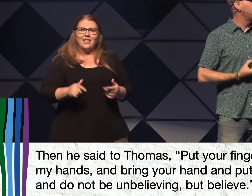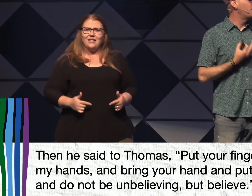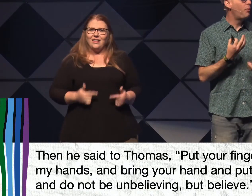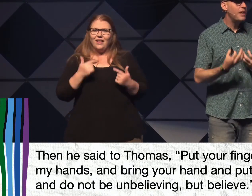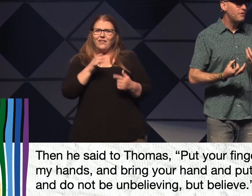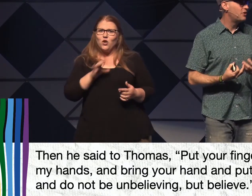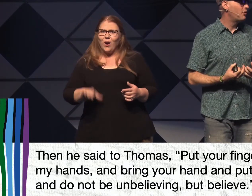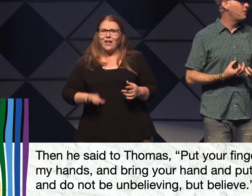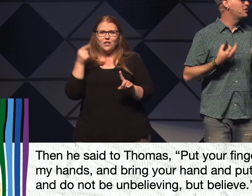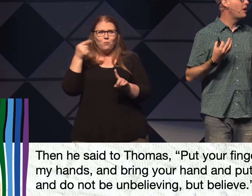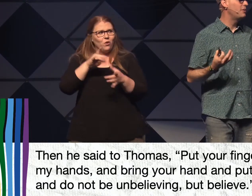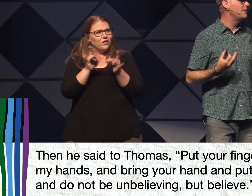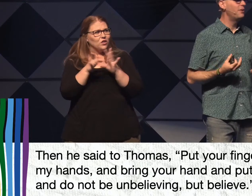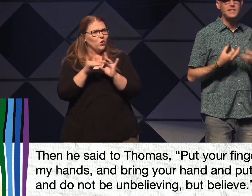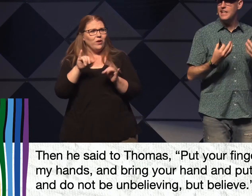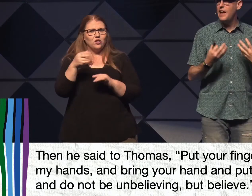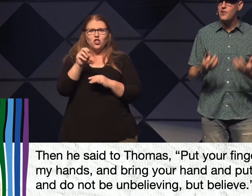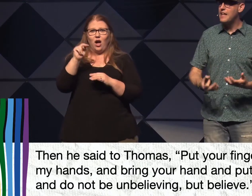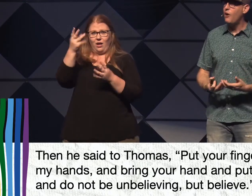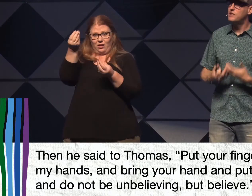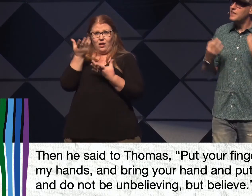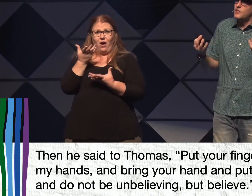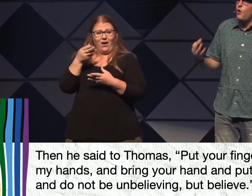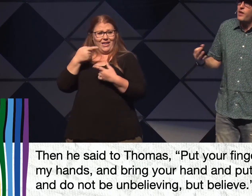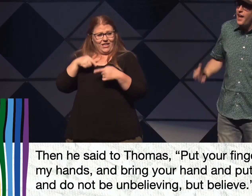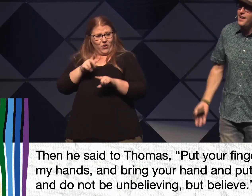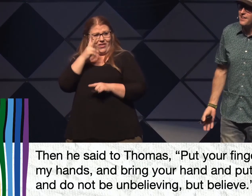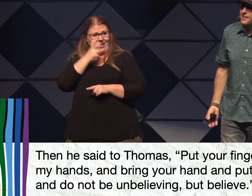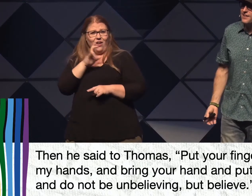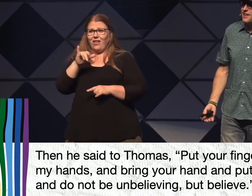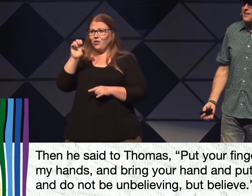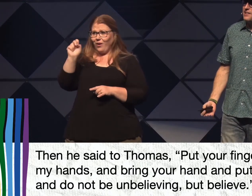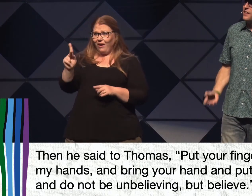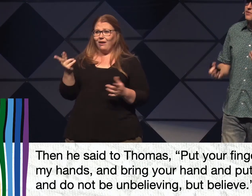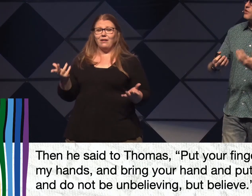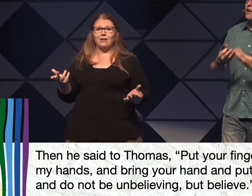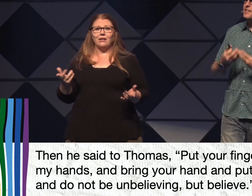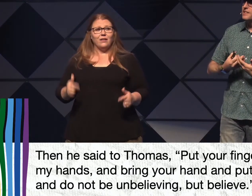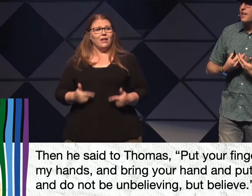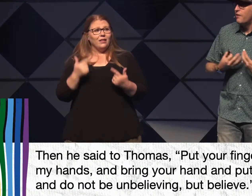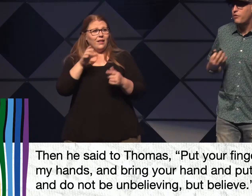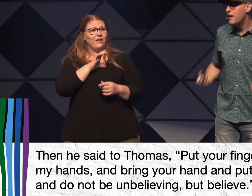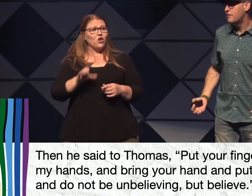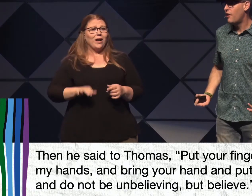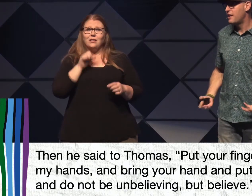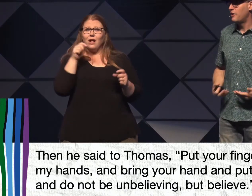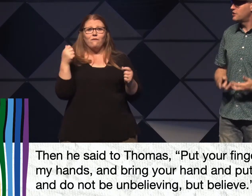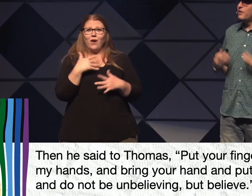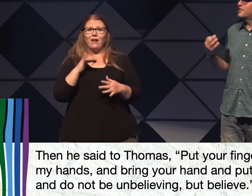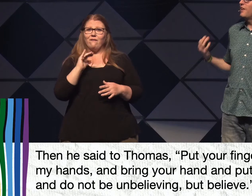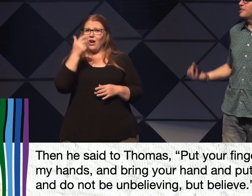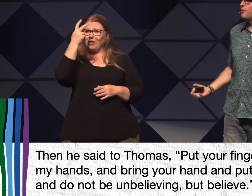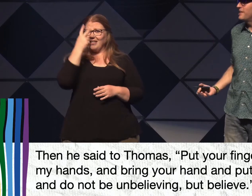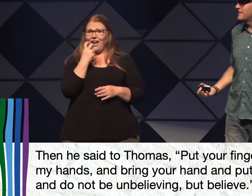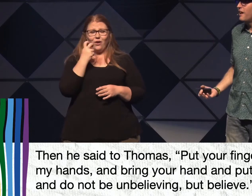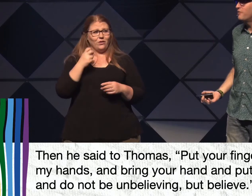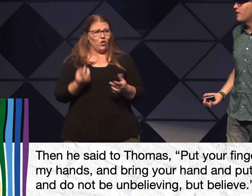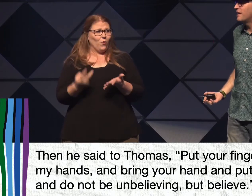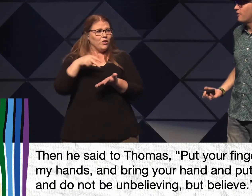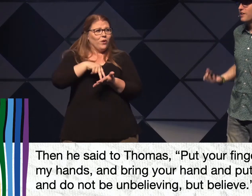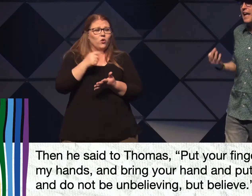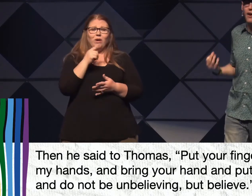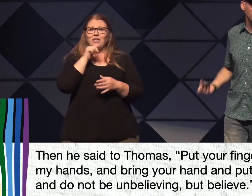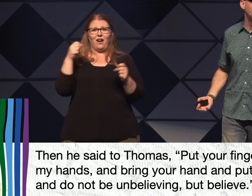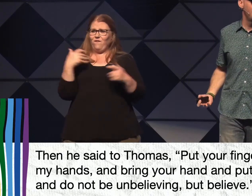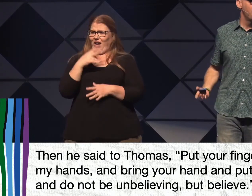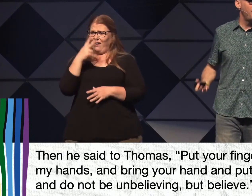Christ. That's the point of the story. What John wants to know is in our doubts, it's okay. The living Christ is not afraid of our doubts. The resurrected one is not afraid